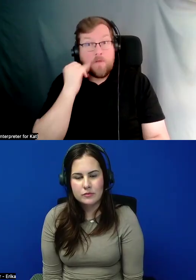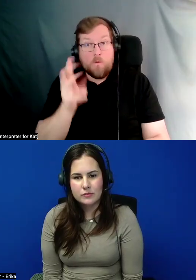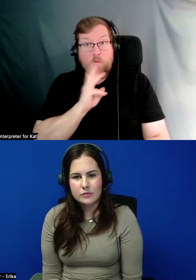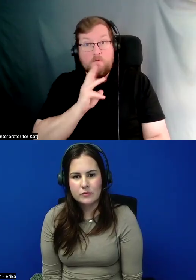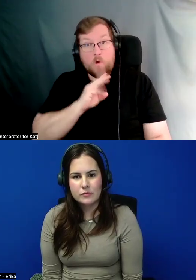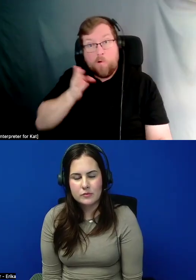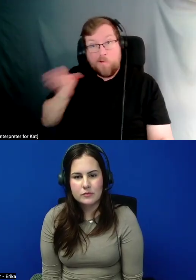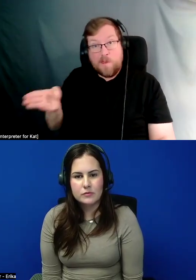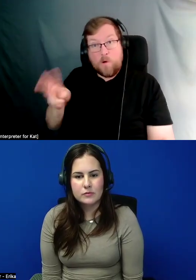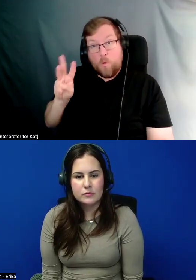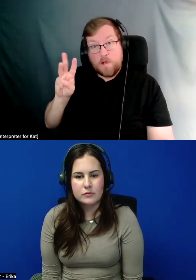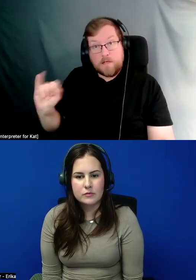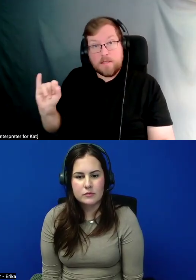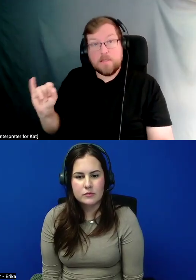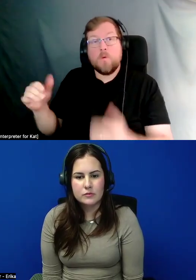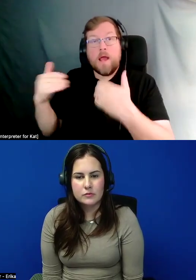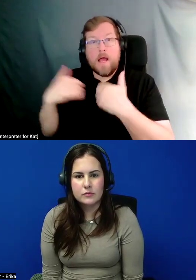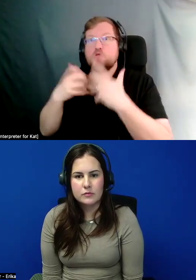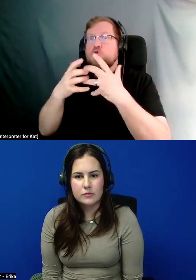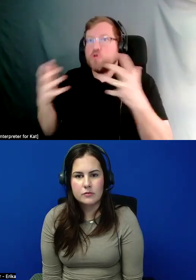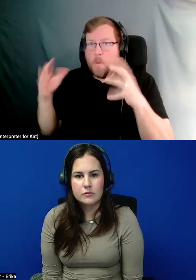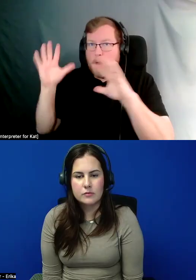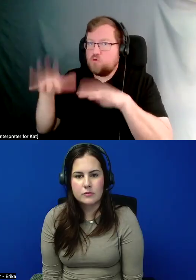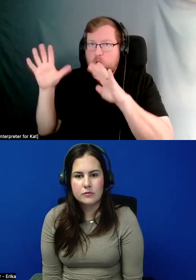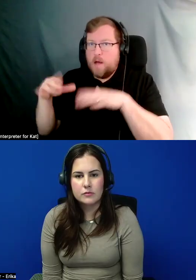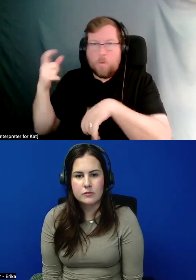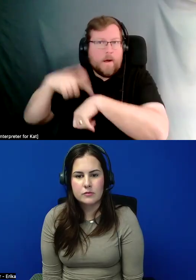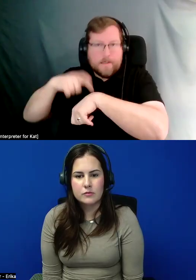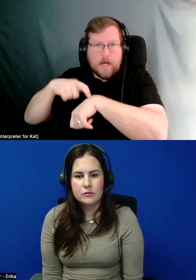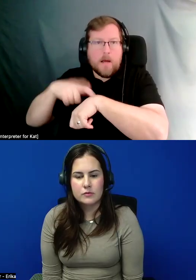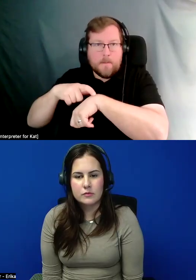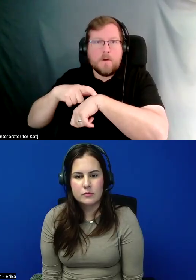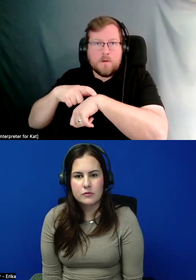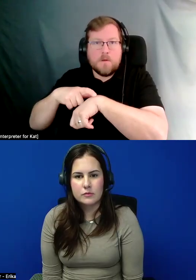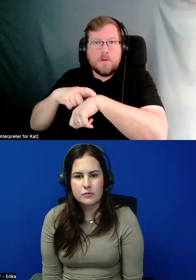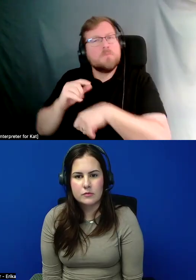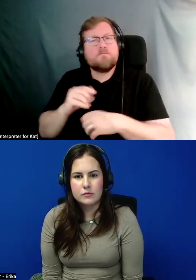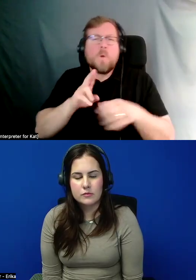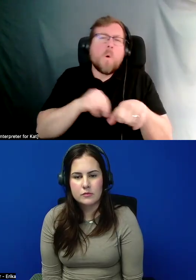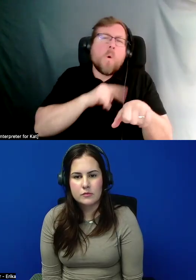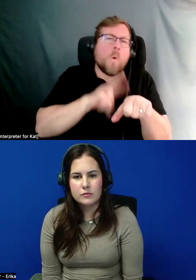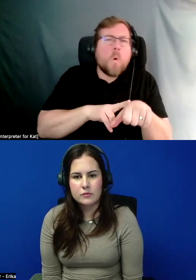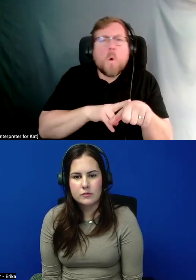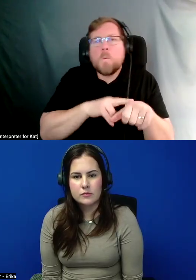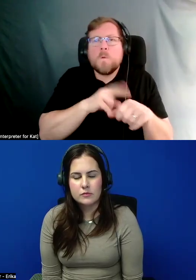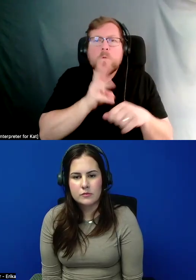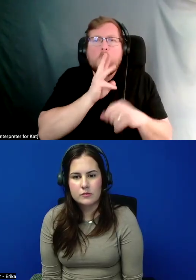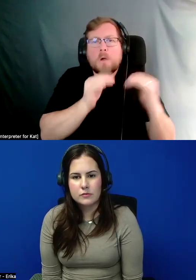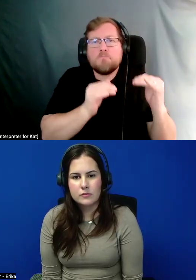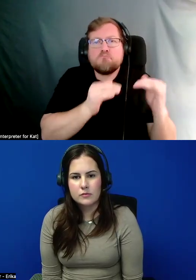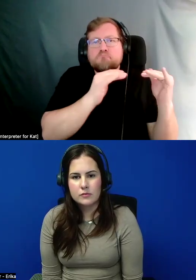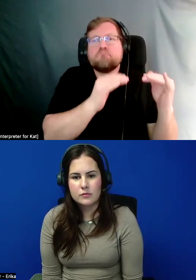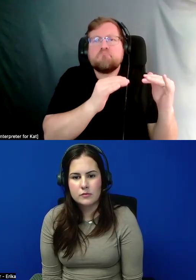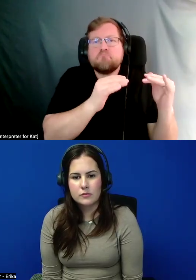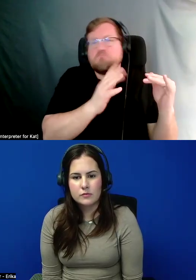here in Wisconsin, we have so much rain at the river, like a normal, typical river level, not too